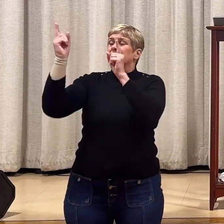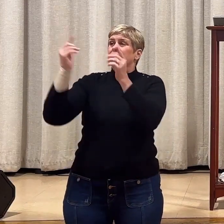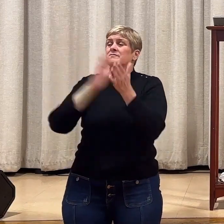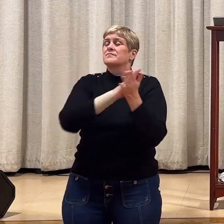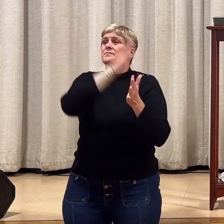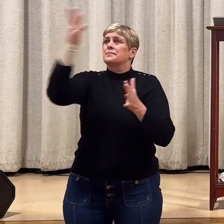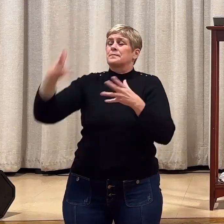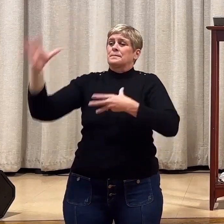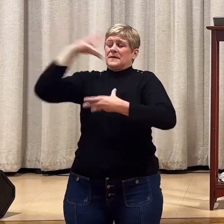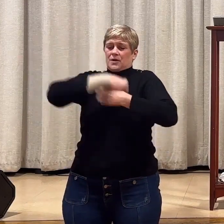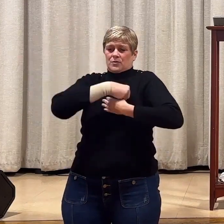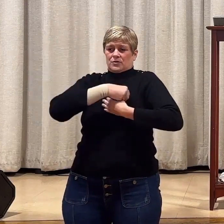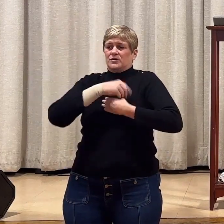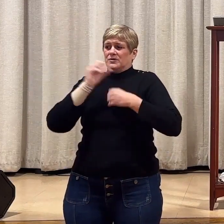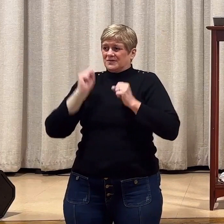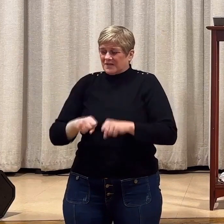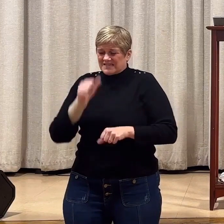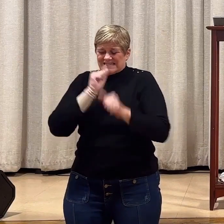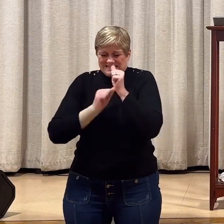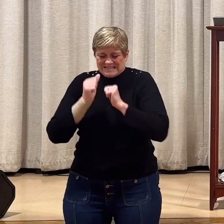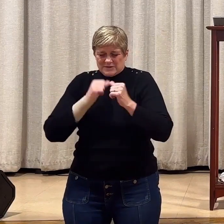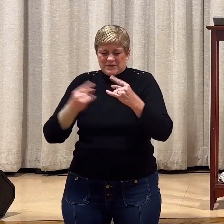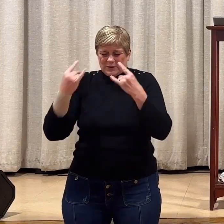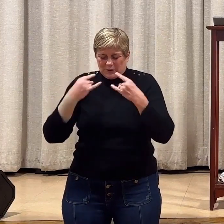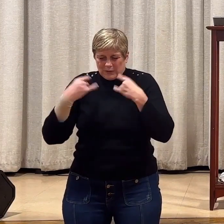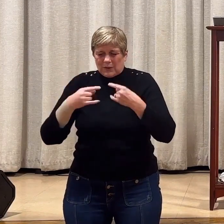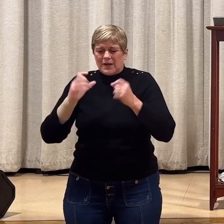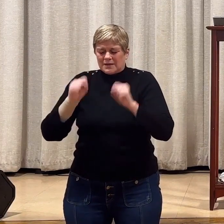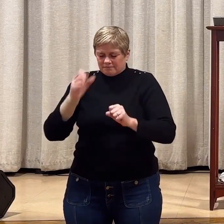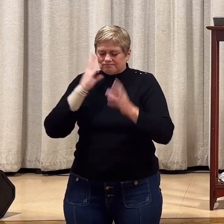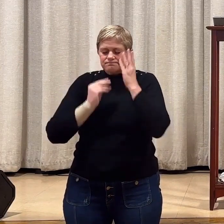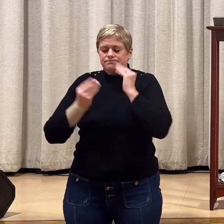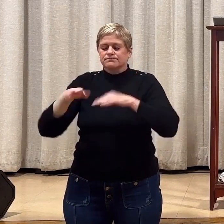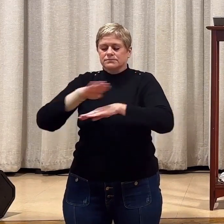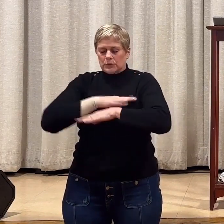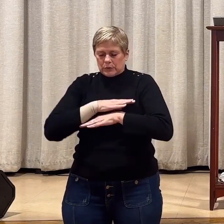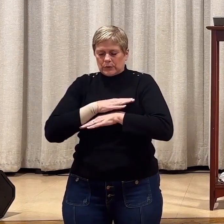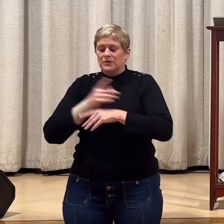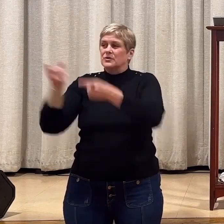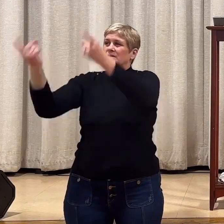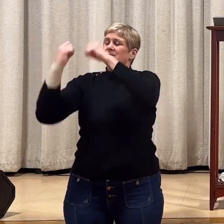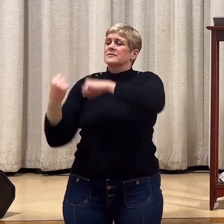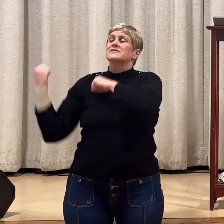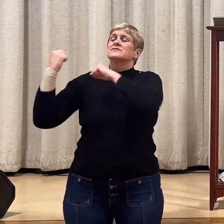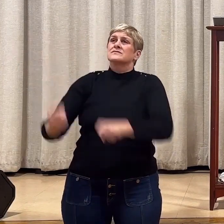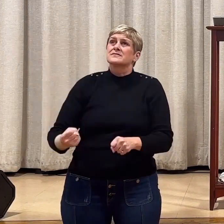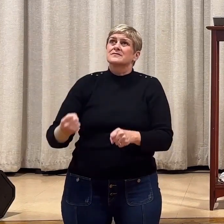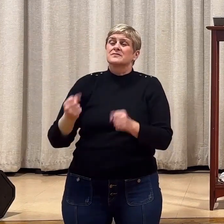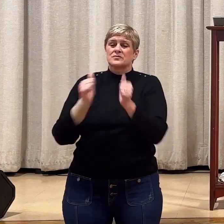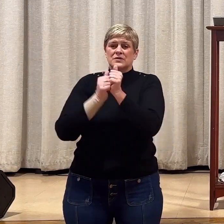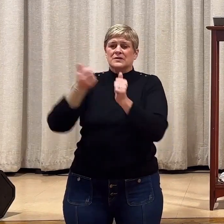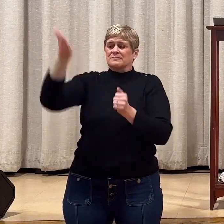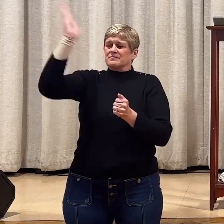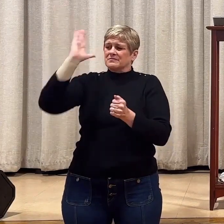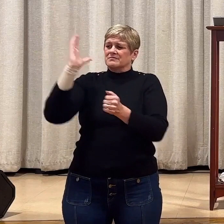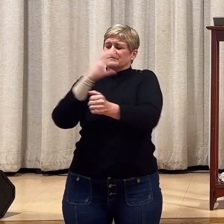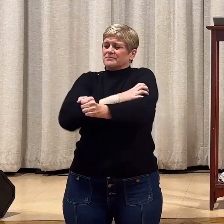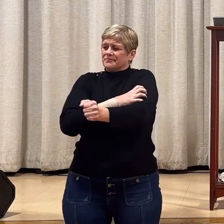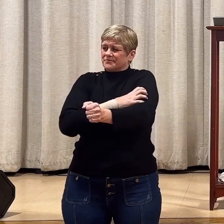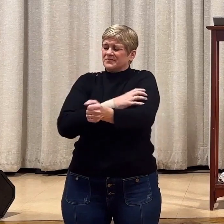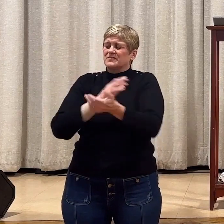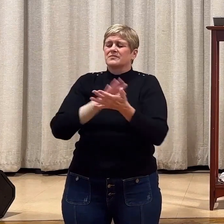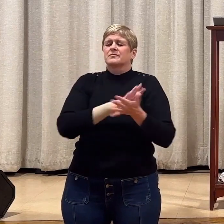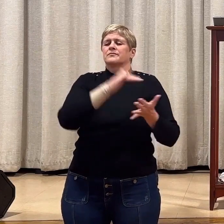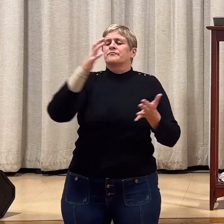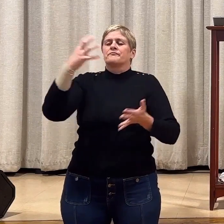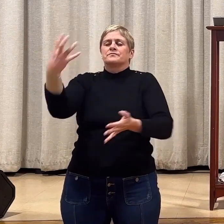unto all patience and long-suffering, with joyfulness, strengthened with all might, according to the power of God, his